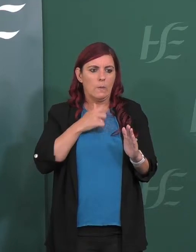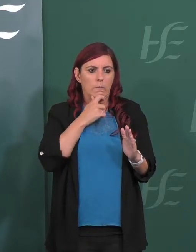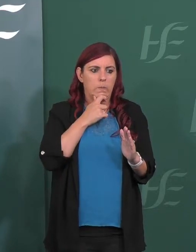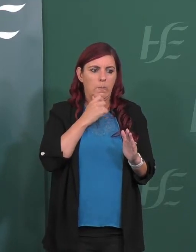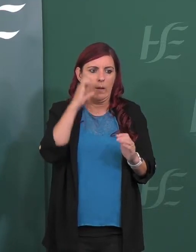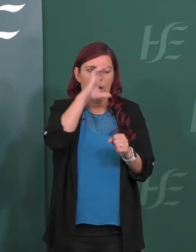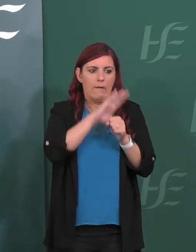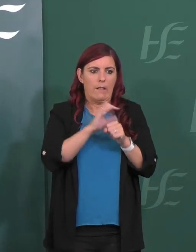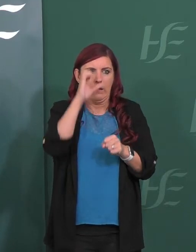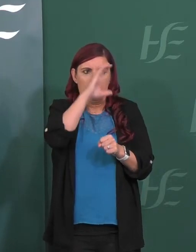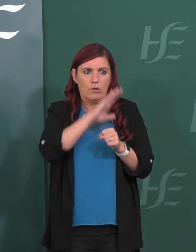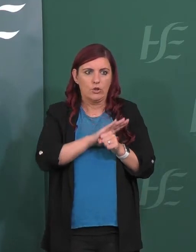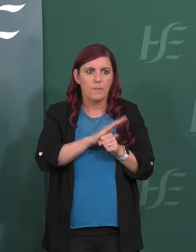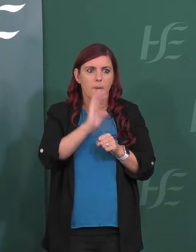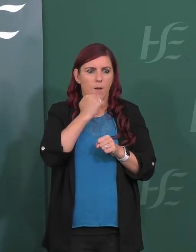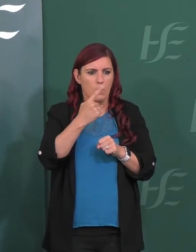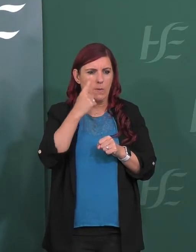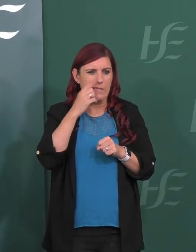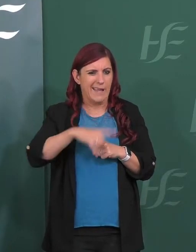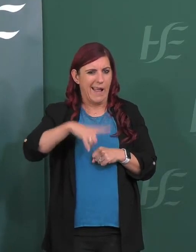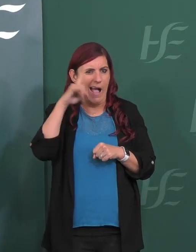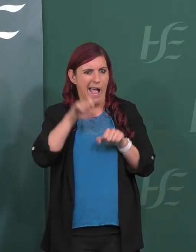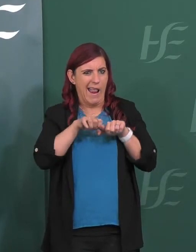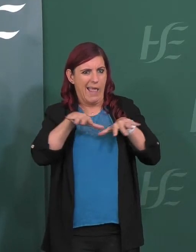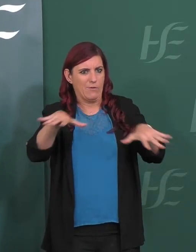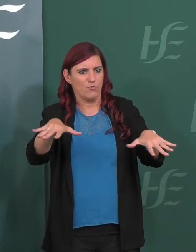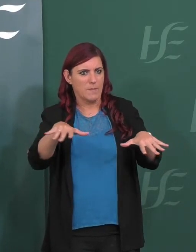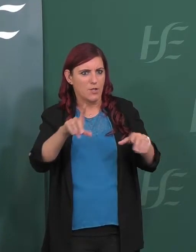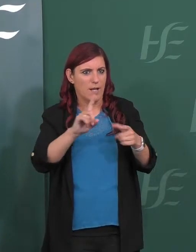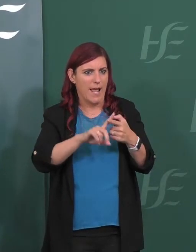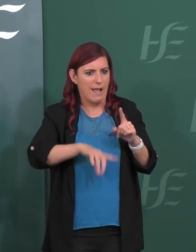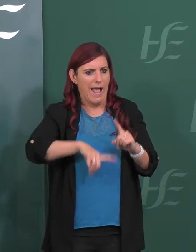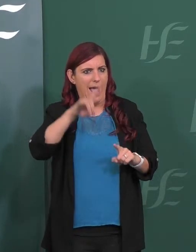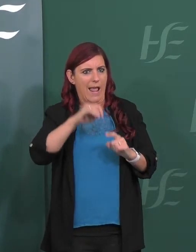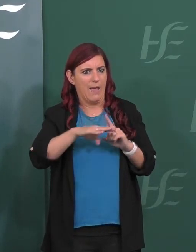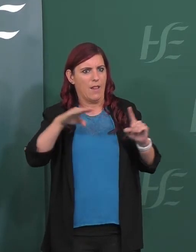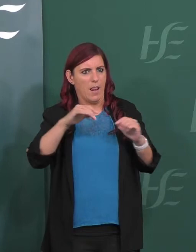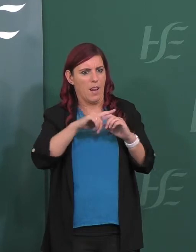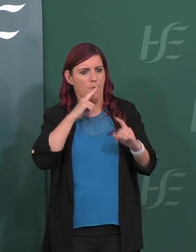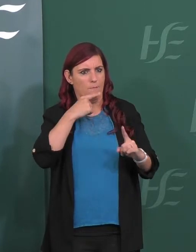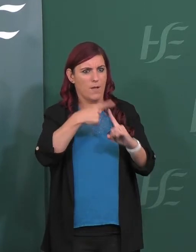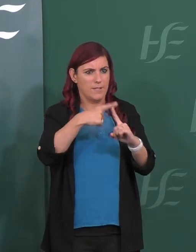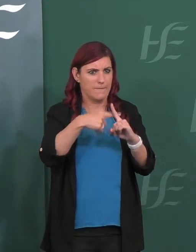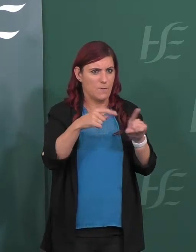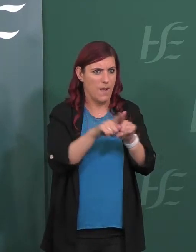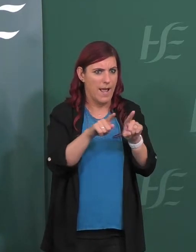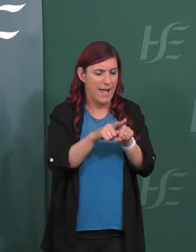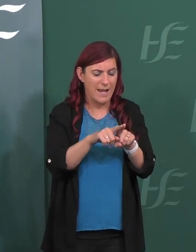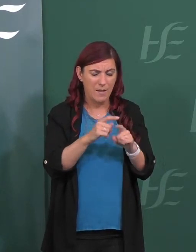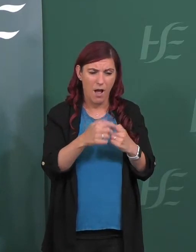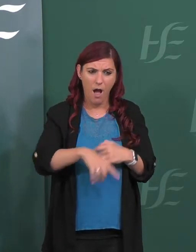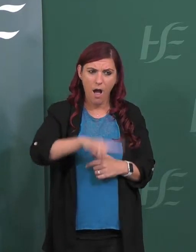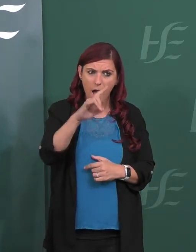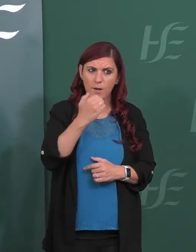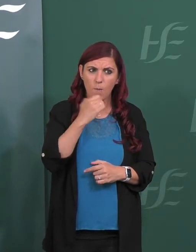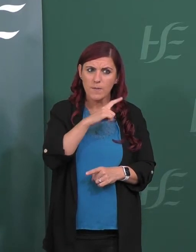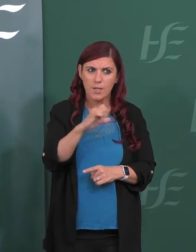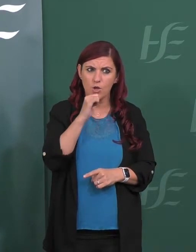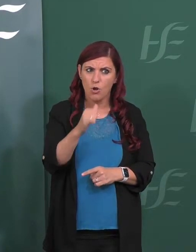with high levels of transmission, high levels of positivity, and significant elements of the population still not fully protected.